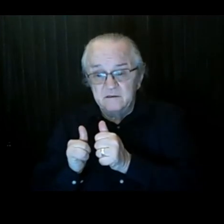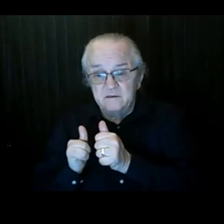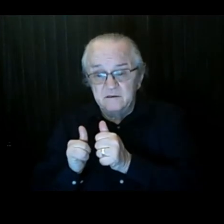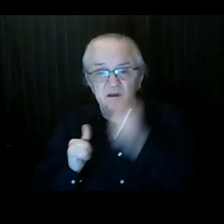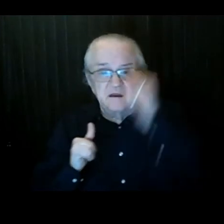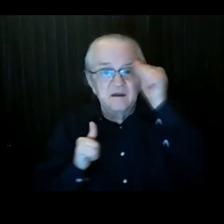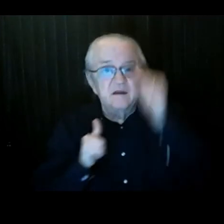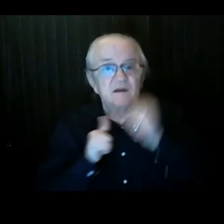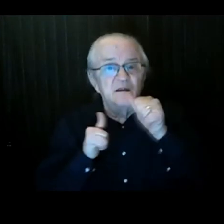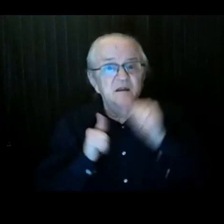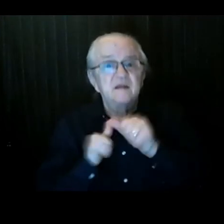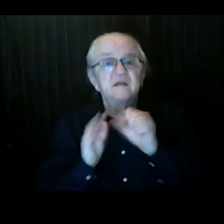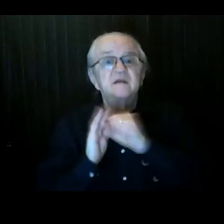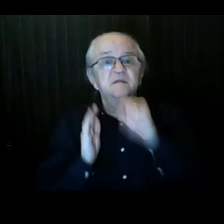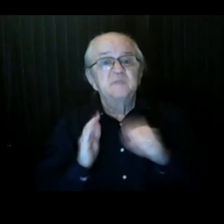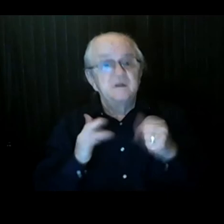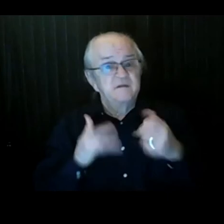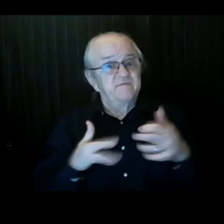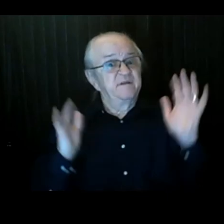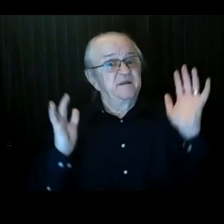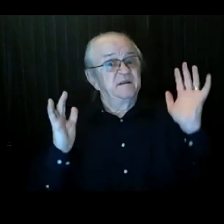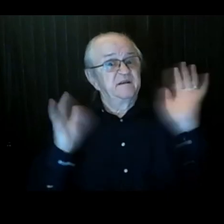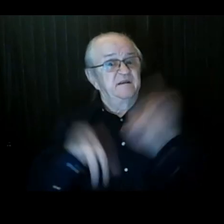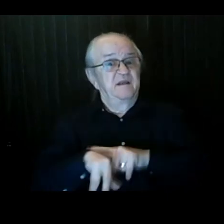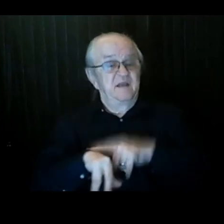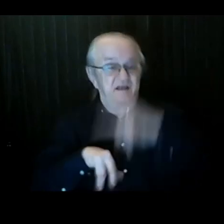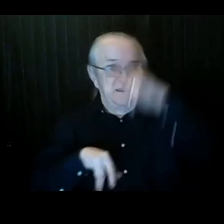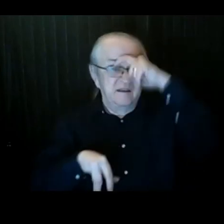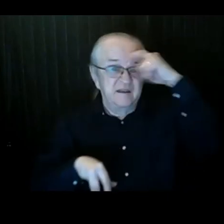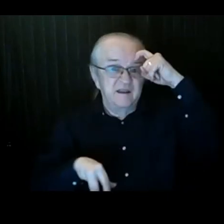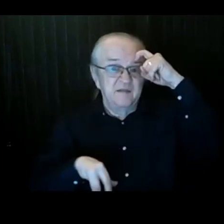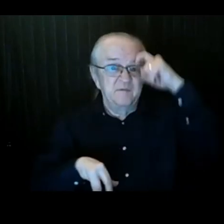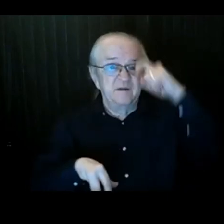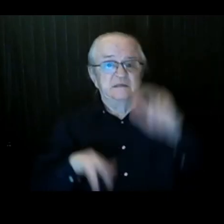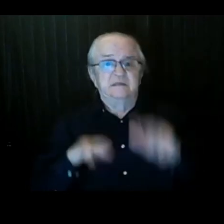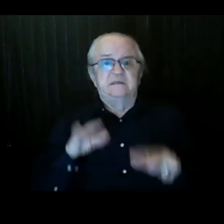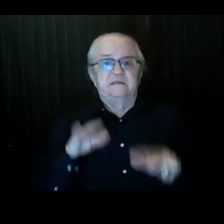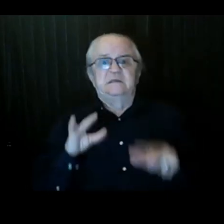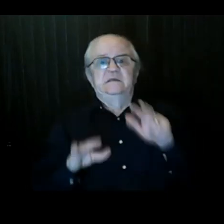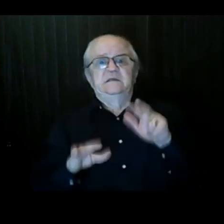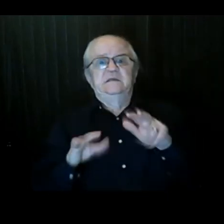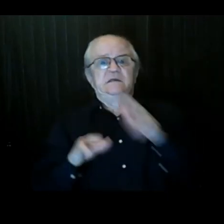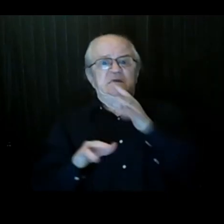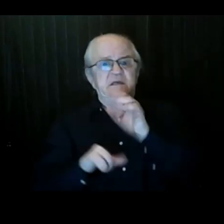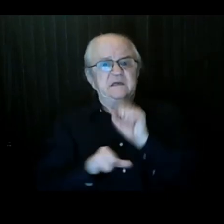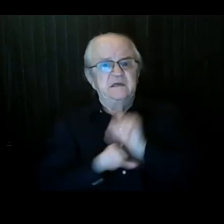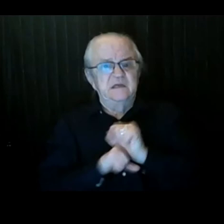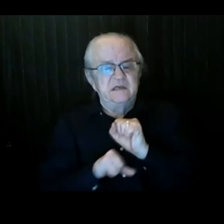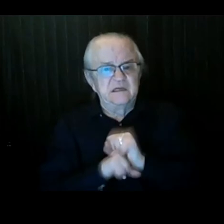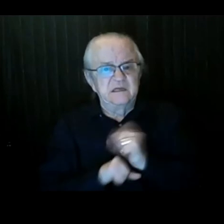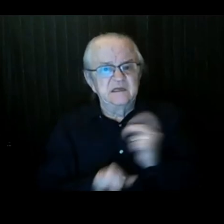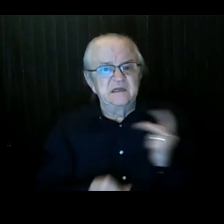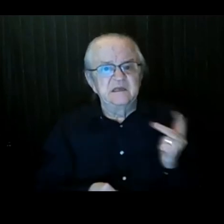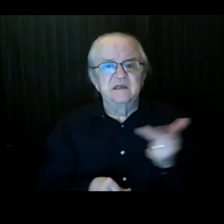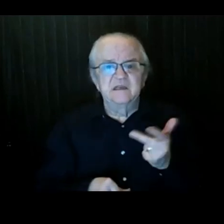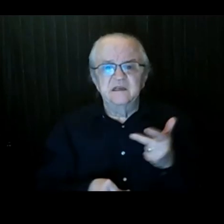I remember when the semester ended and summer started, it was really awkward with mom working and us kids not having any